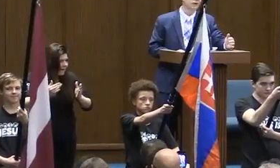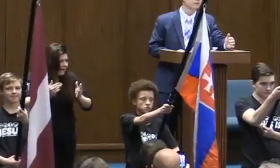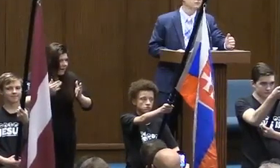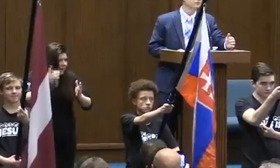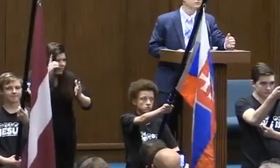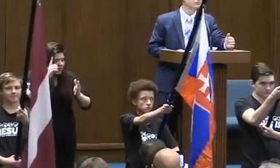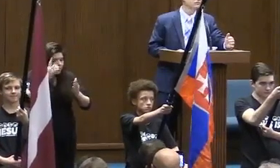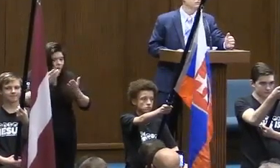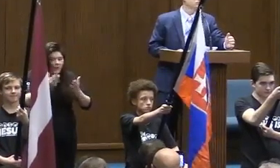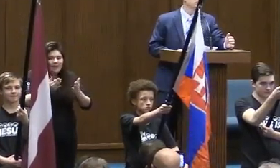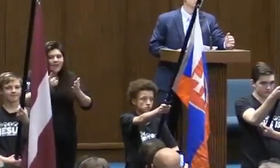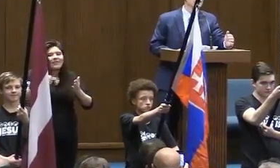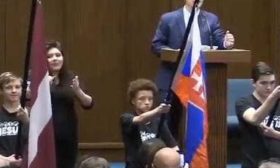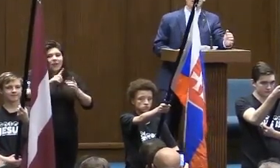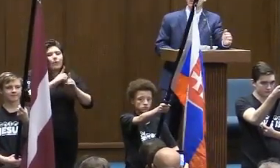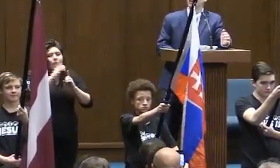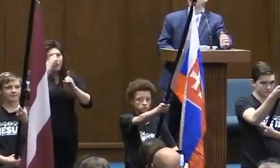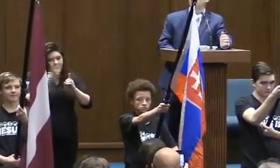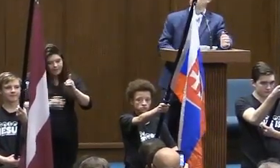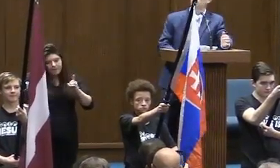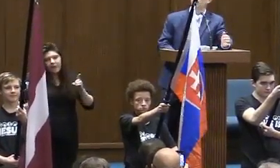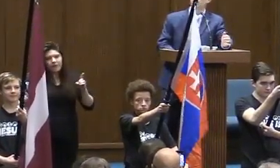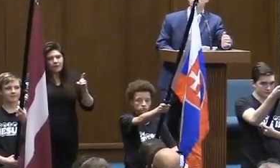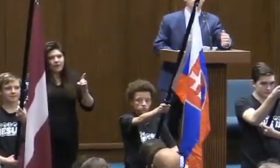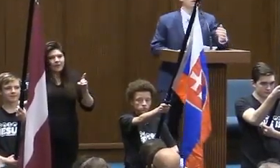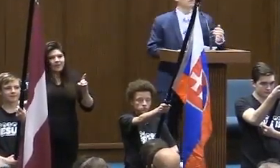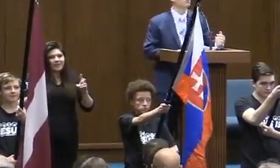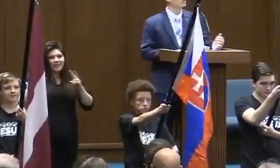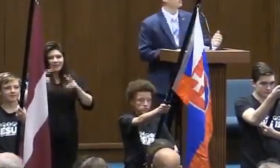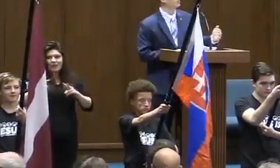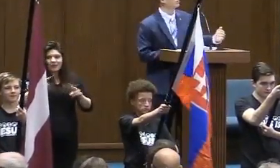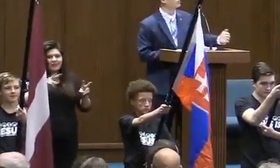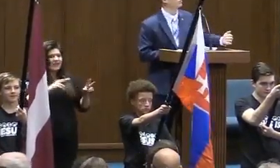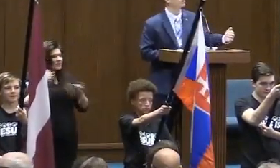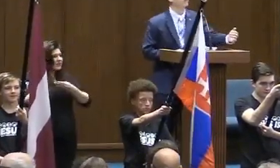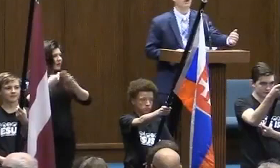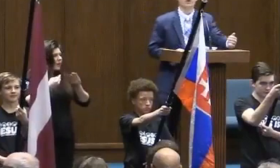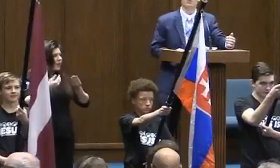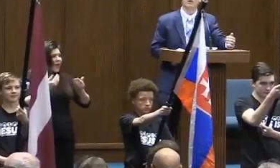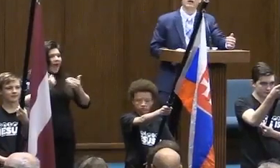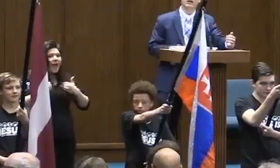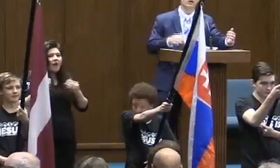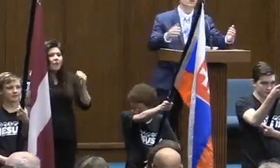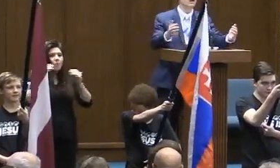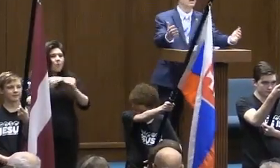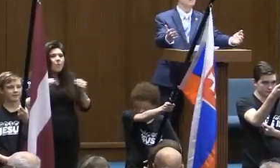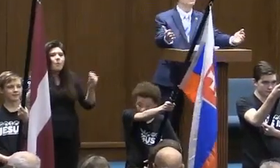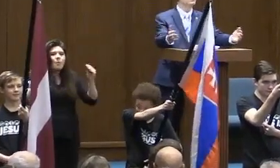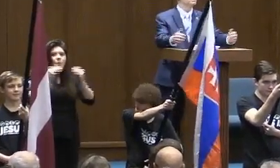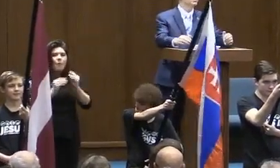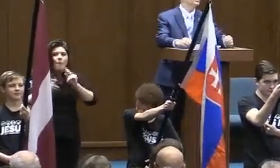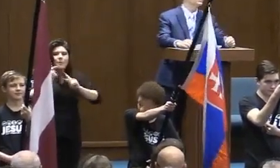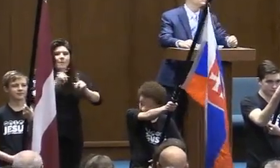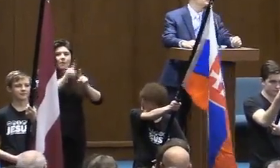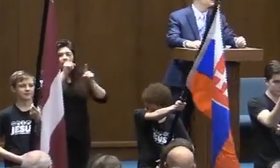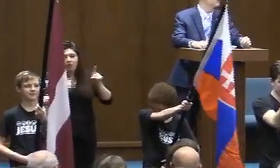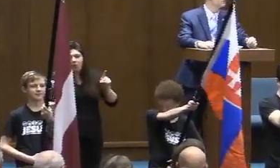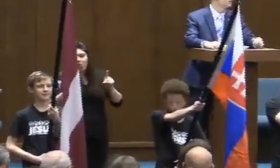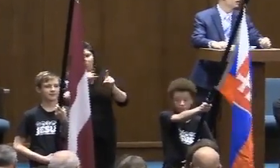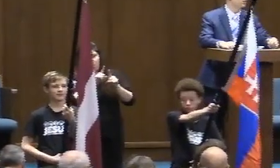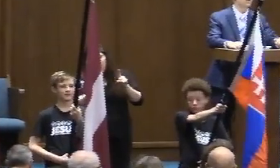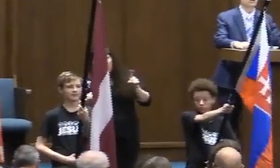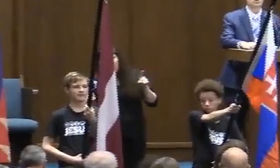away. And as I look at this generation, we have more and more people falling away. And here we have in this